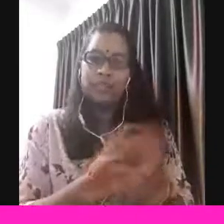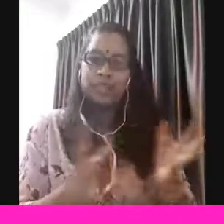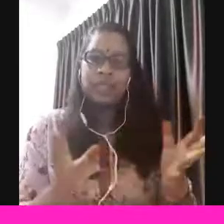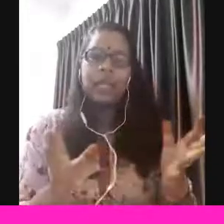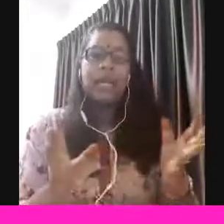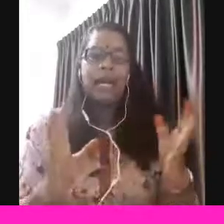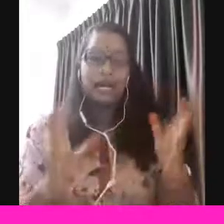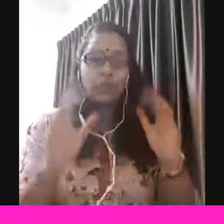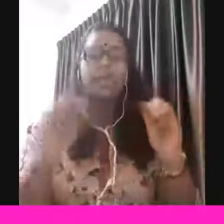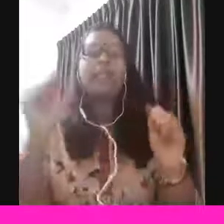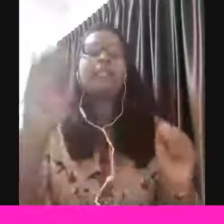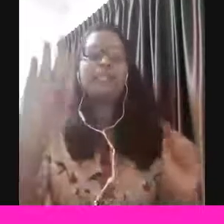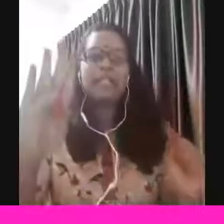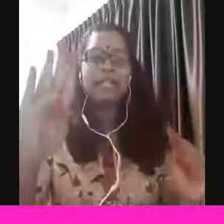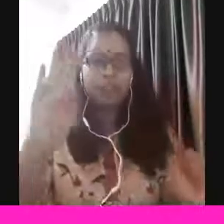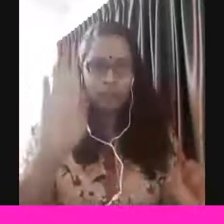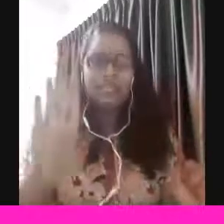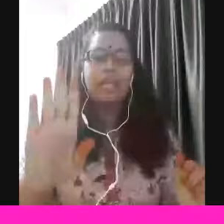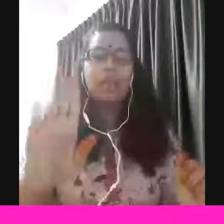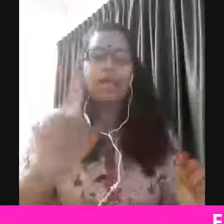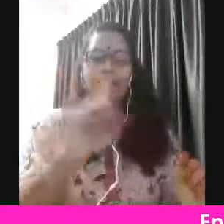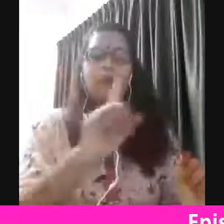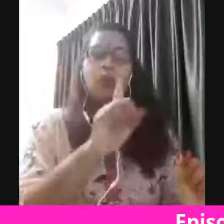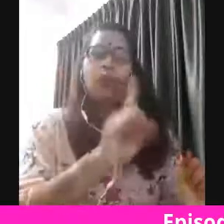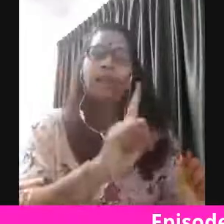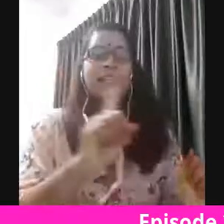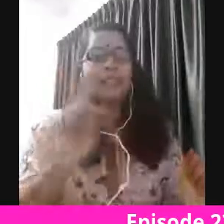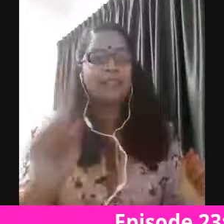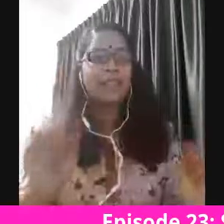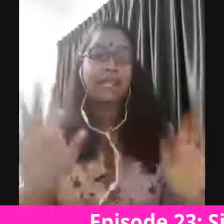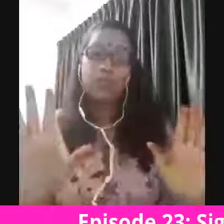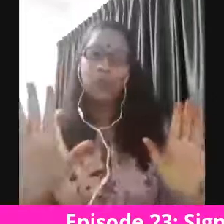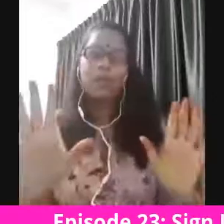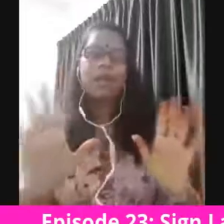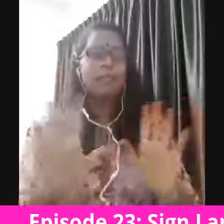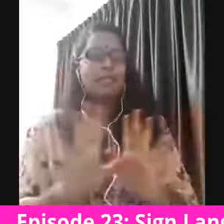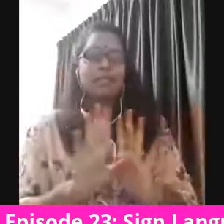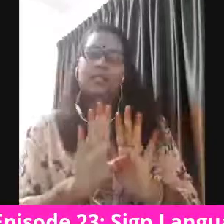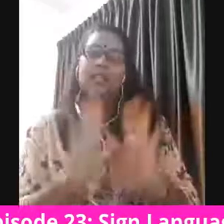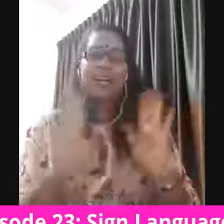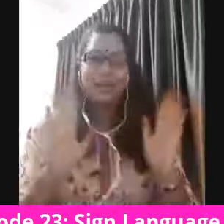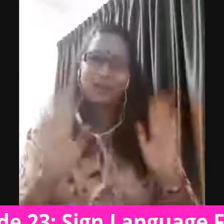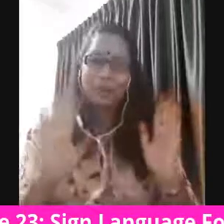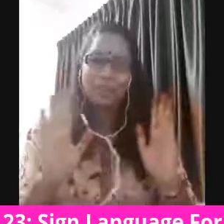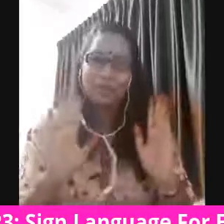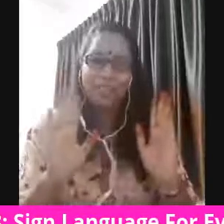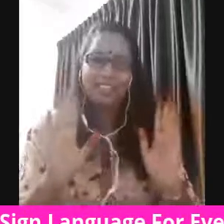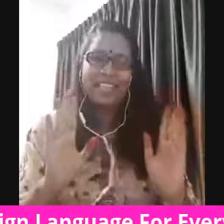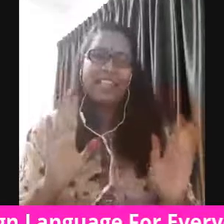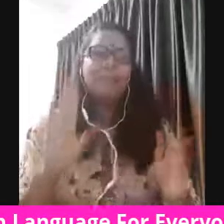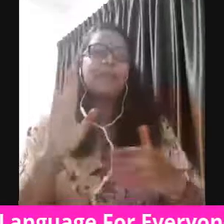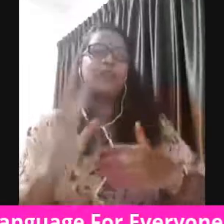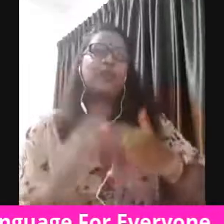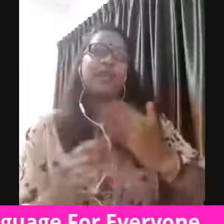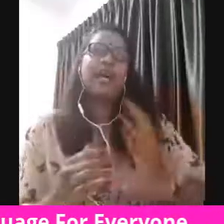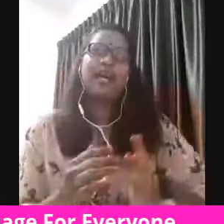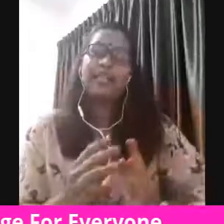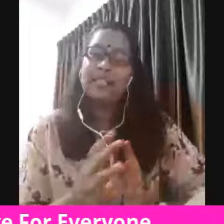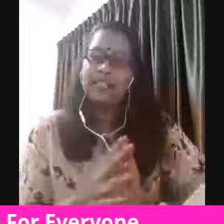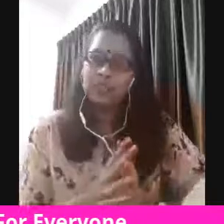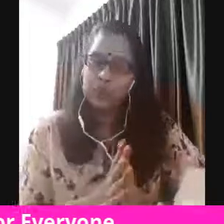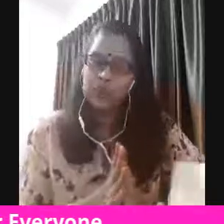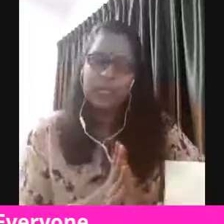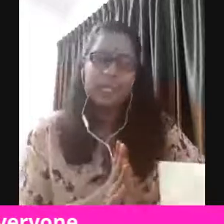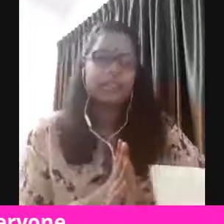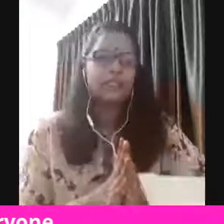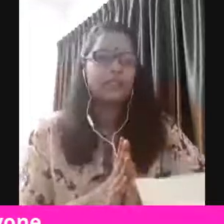lost everything. I know ABCD, only that one, and 1 Okay. until 10 I know, but not more than that. So when I